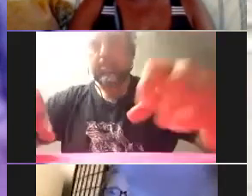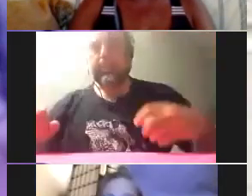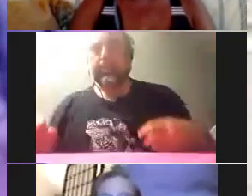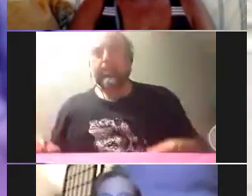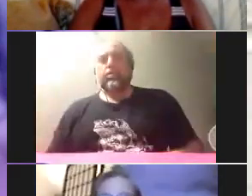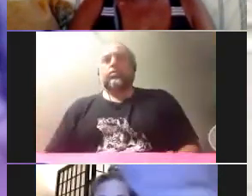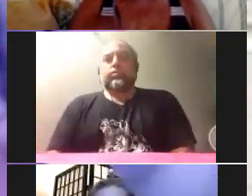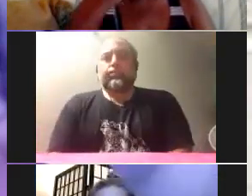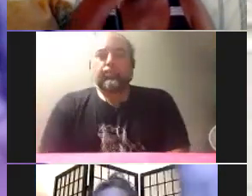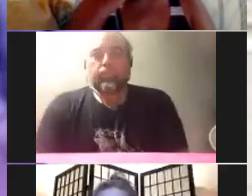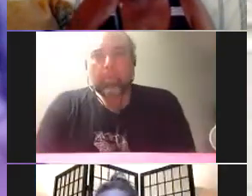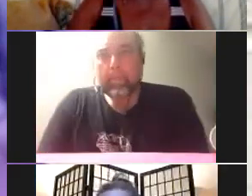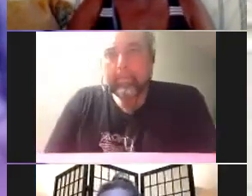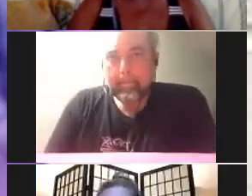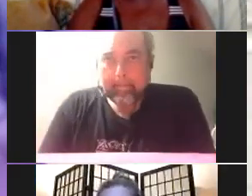go ahead.